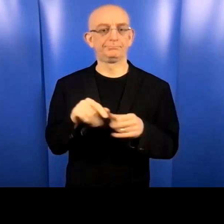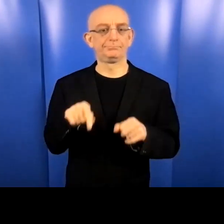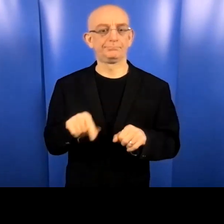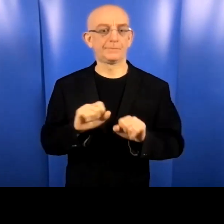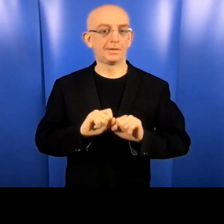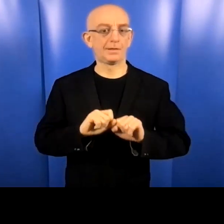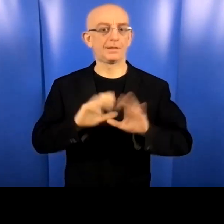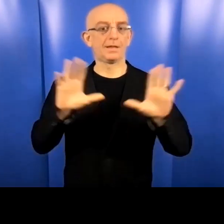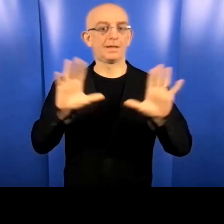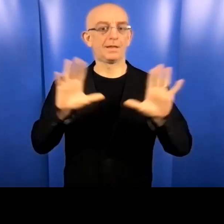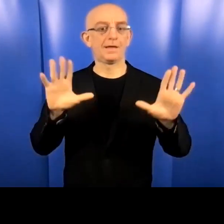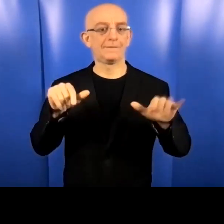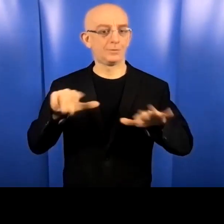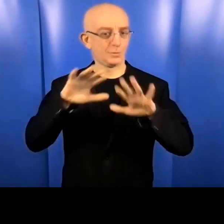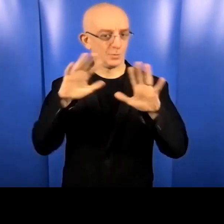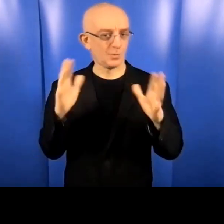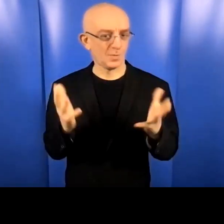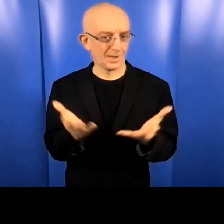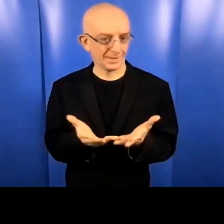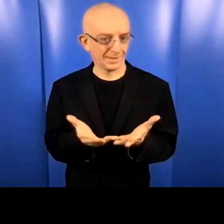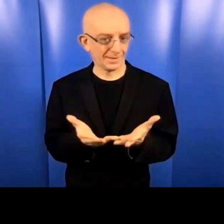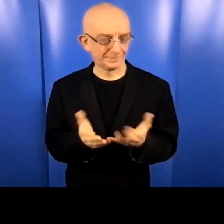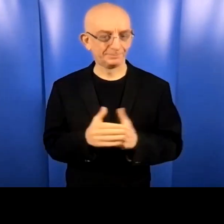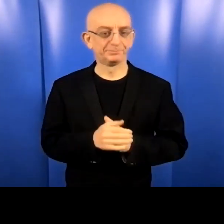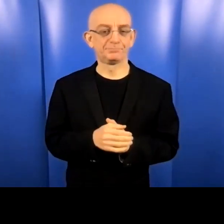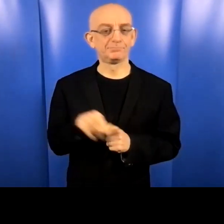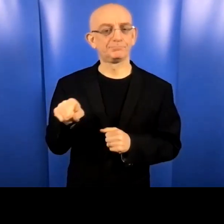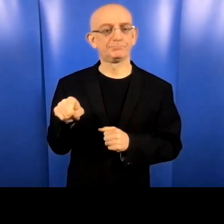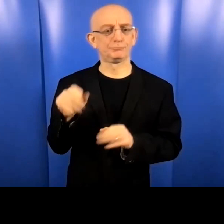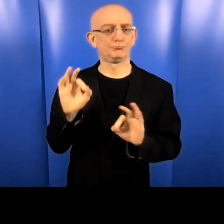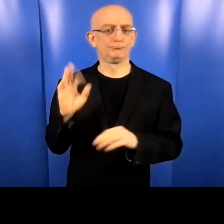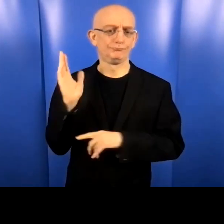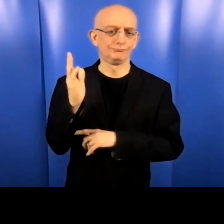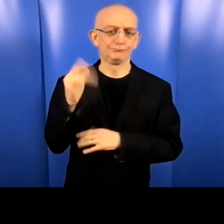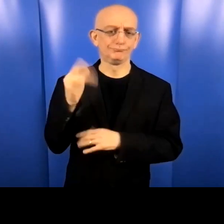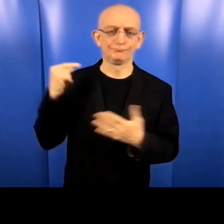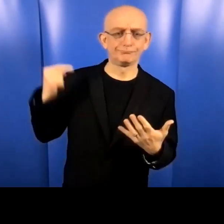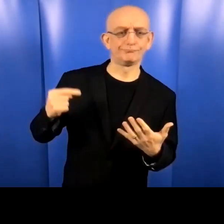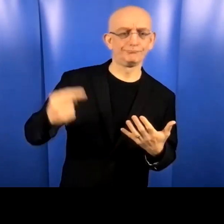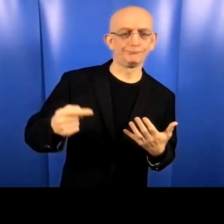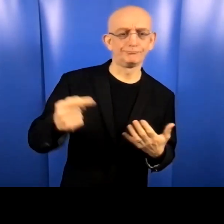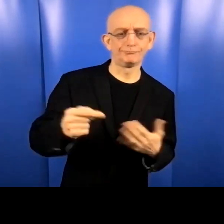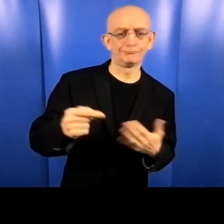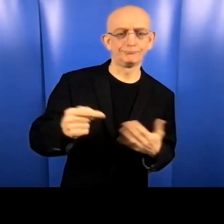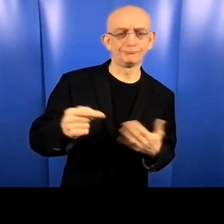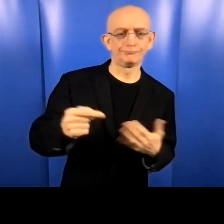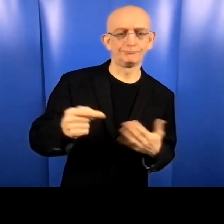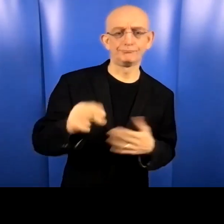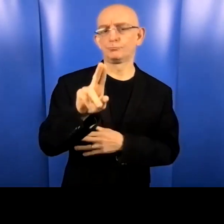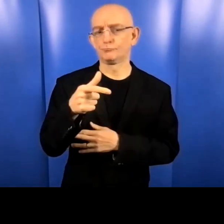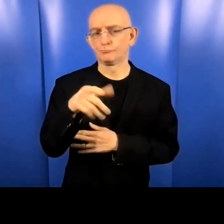in the UK and Kenya, with CBM Kenya and others. Her passion is in